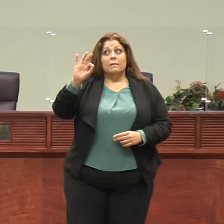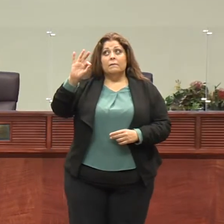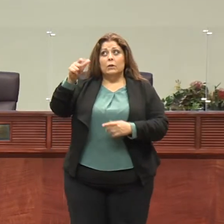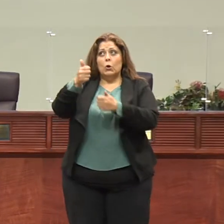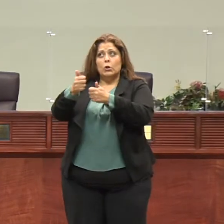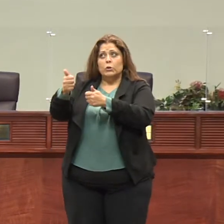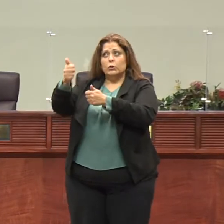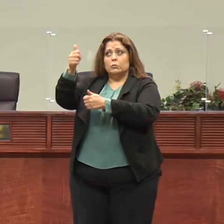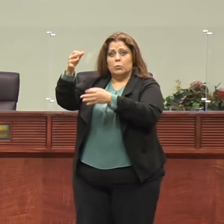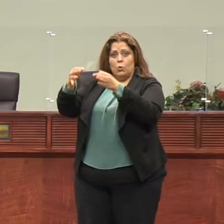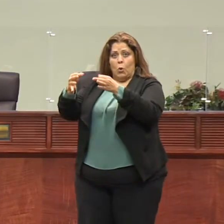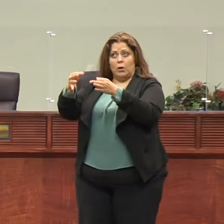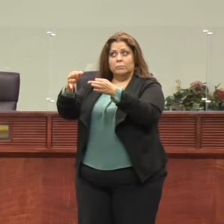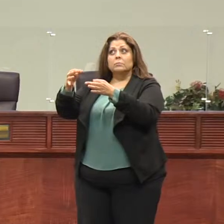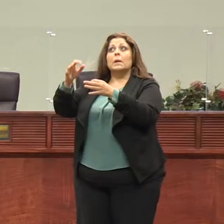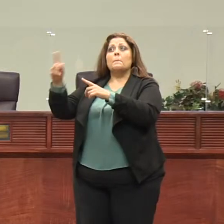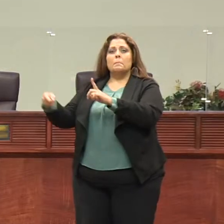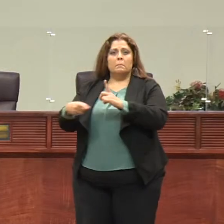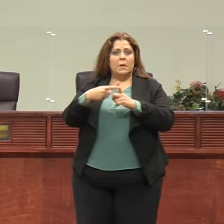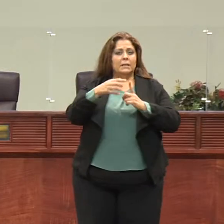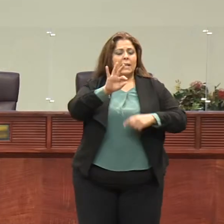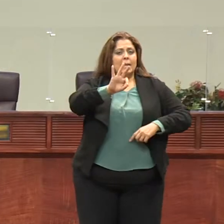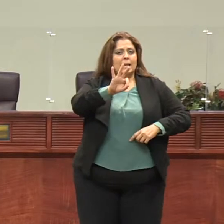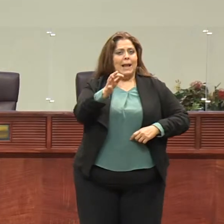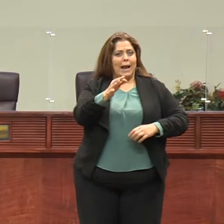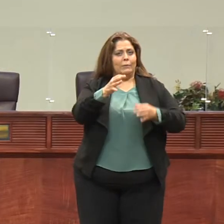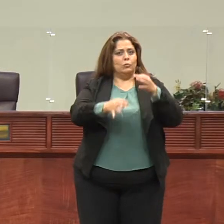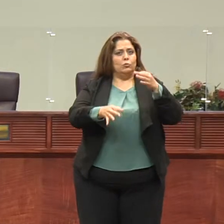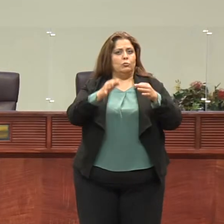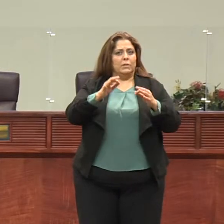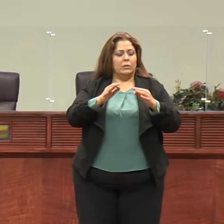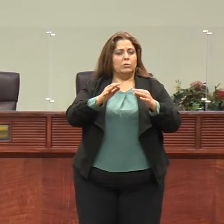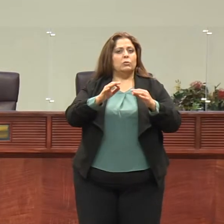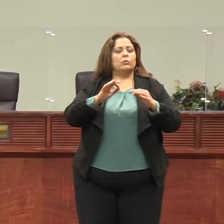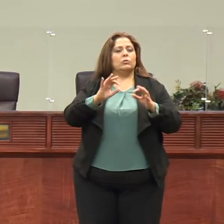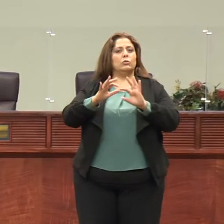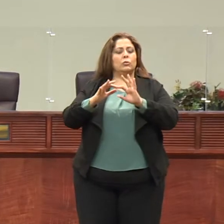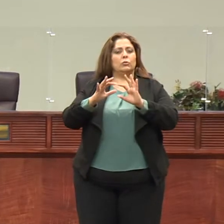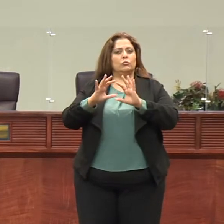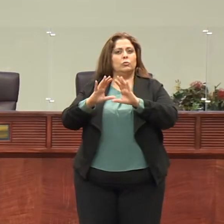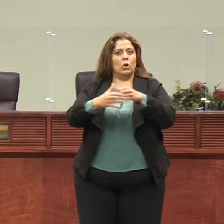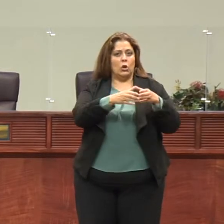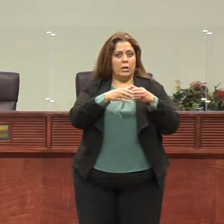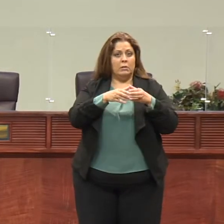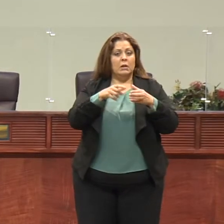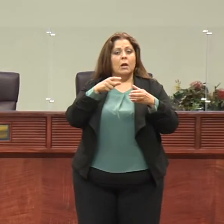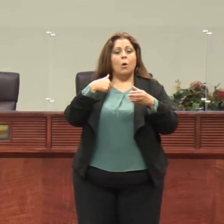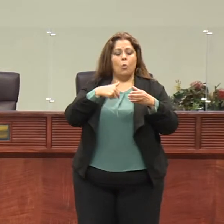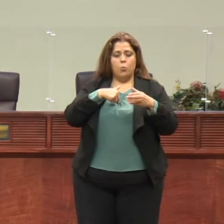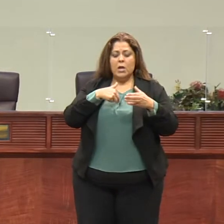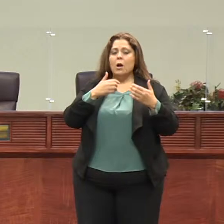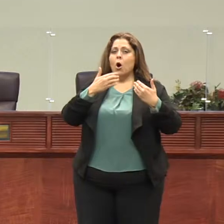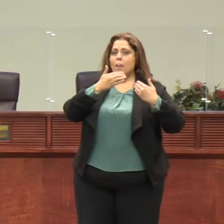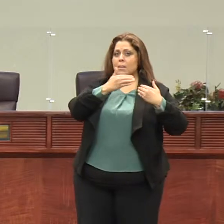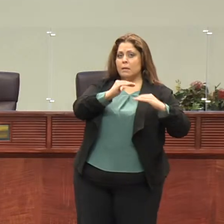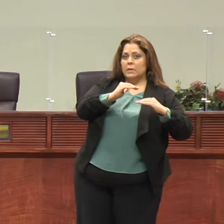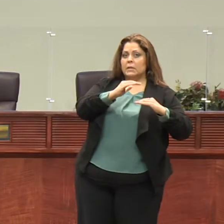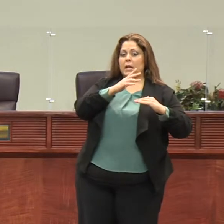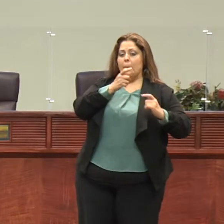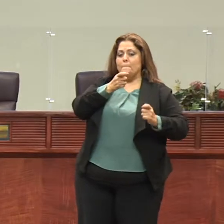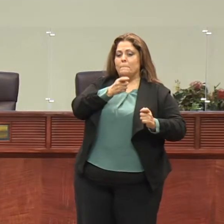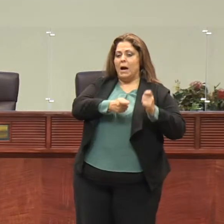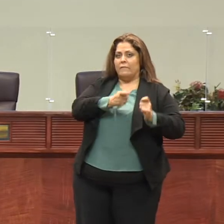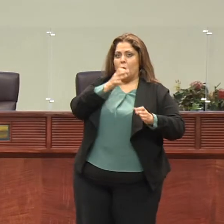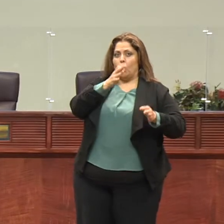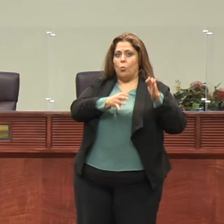and the Ninth Judicial Circuit have taken significant measures to limit and modify court operations to ensure